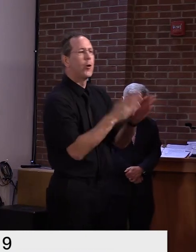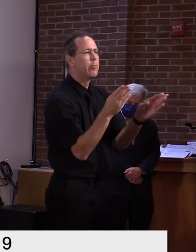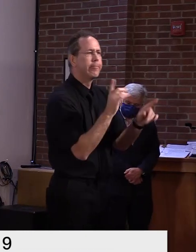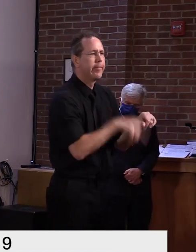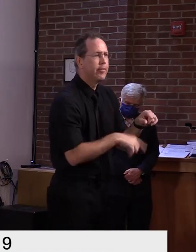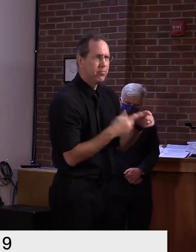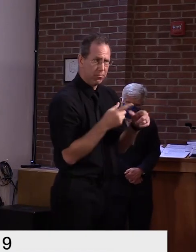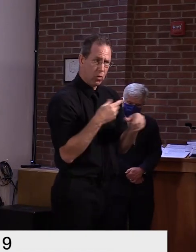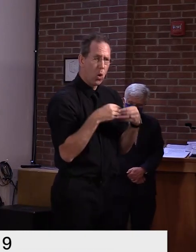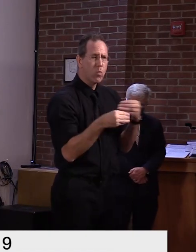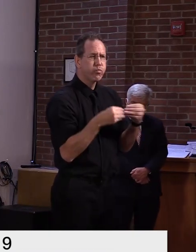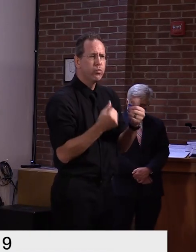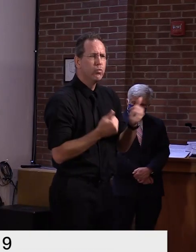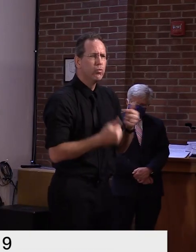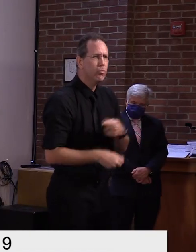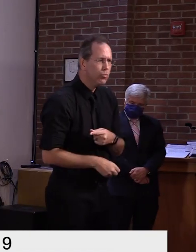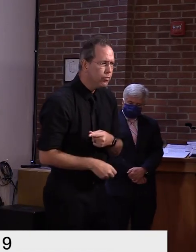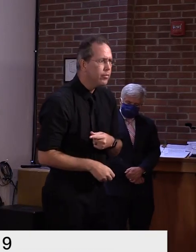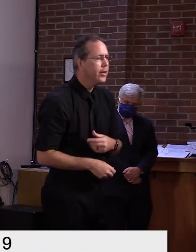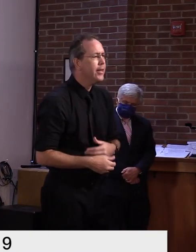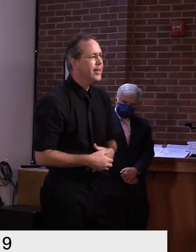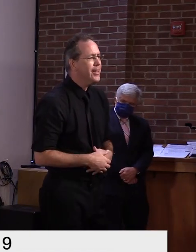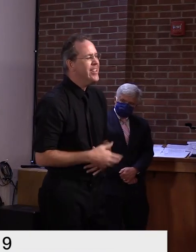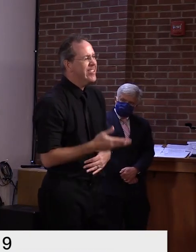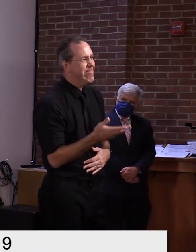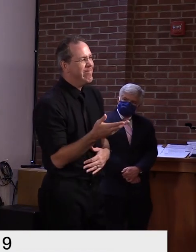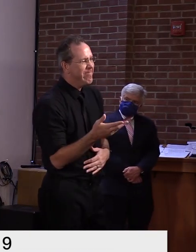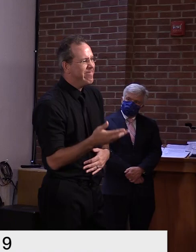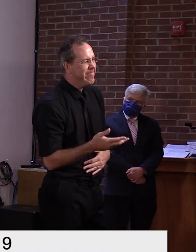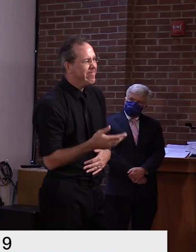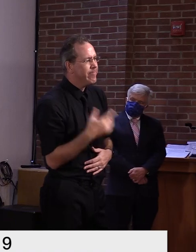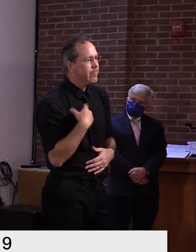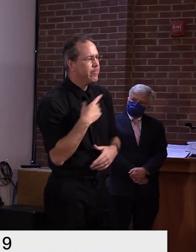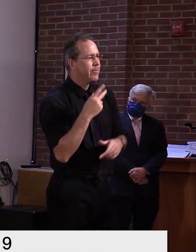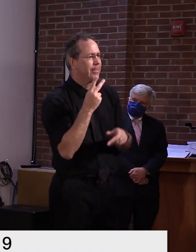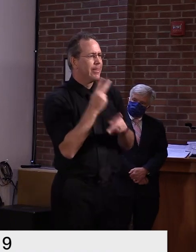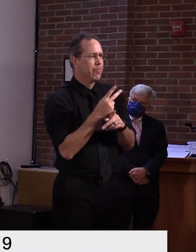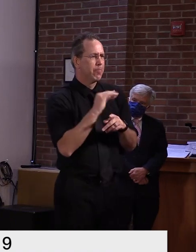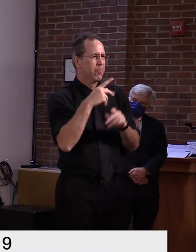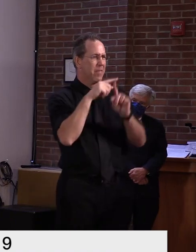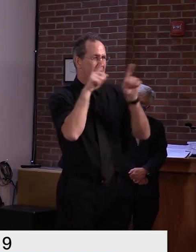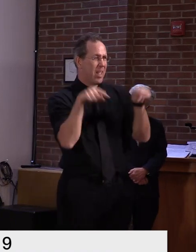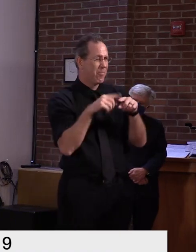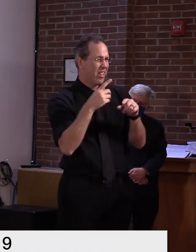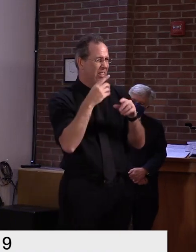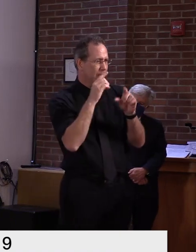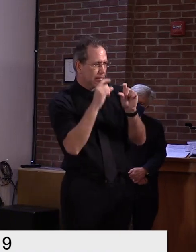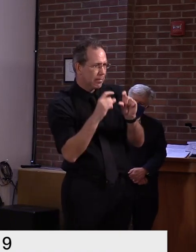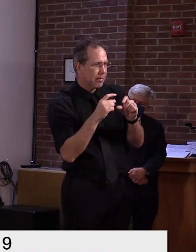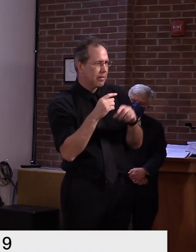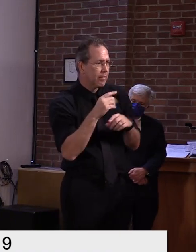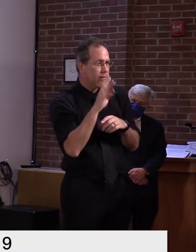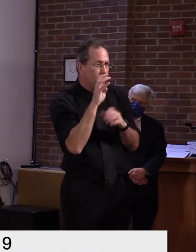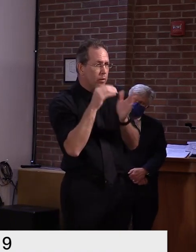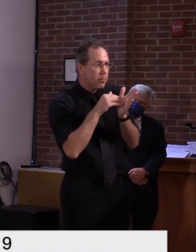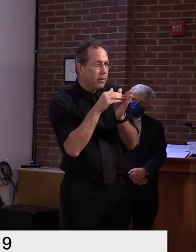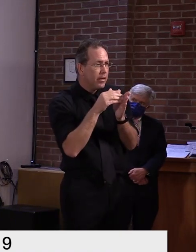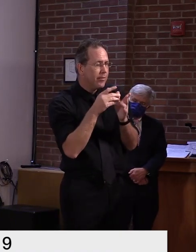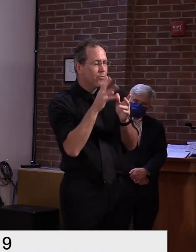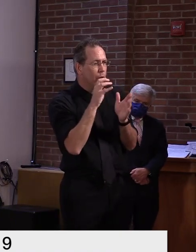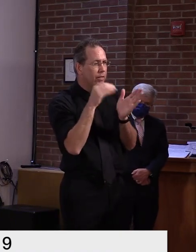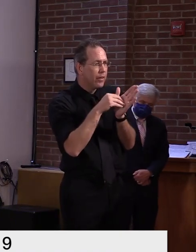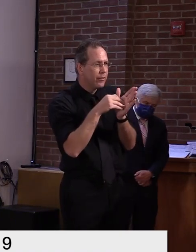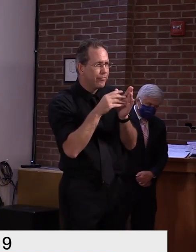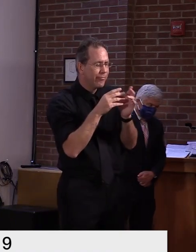change that formula just to satisfy another need. Because again, our hope is that the entire